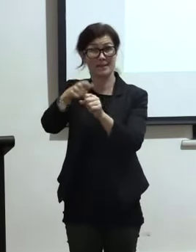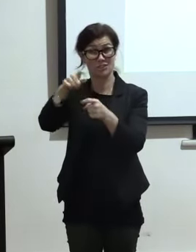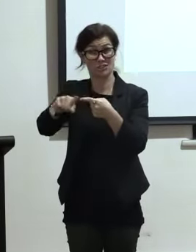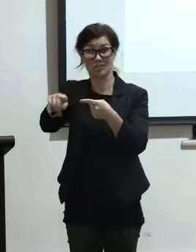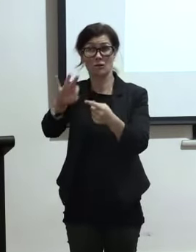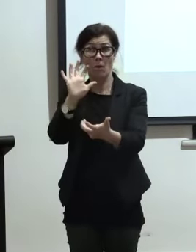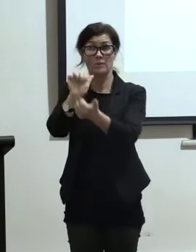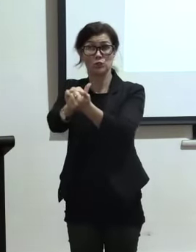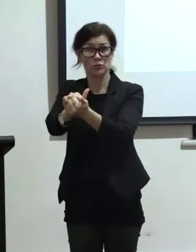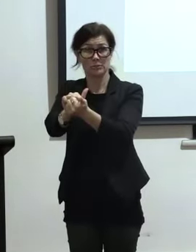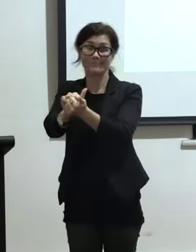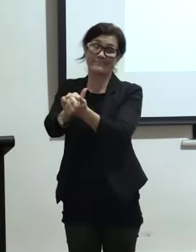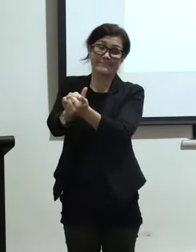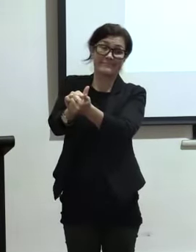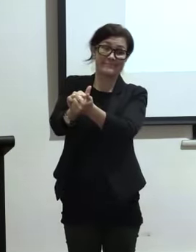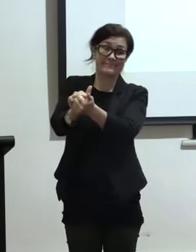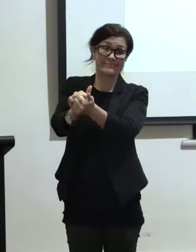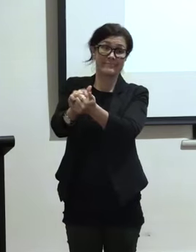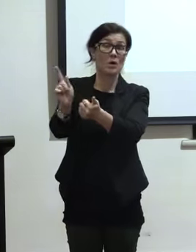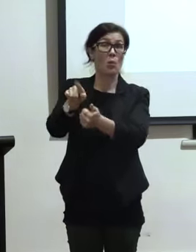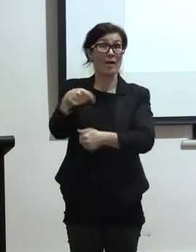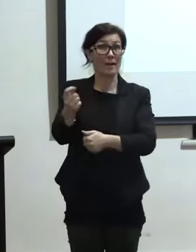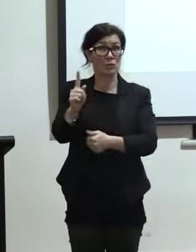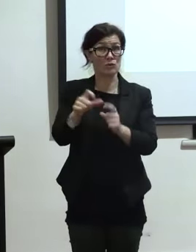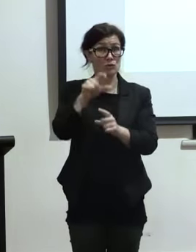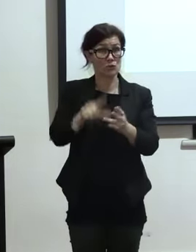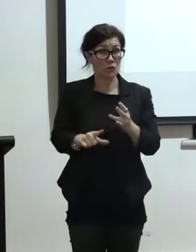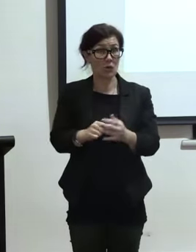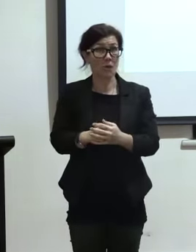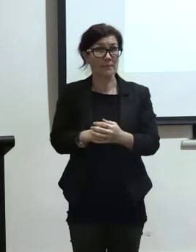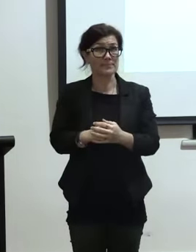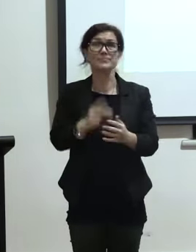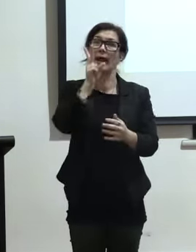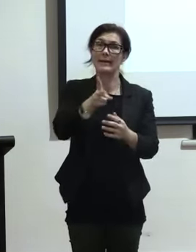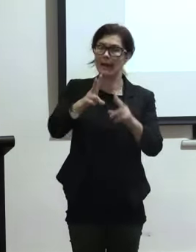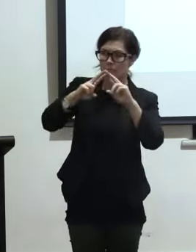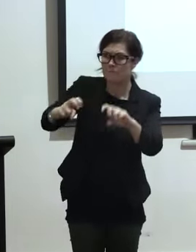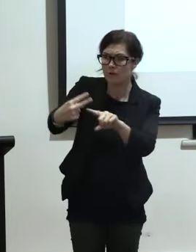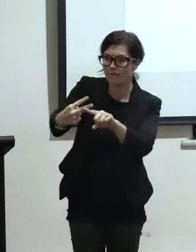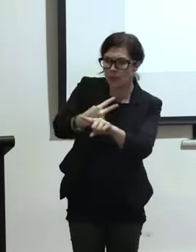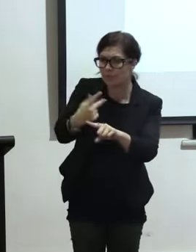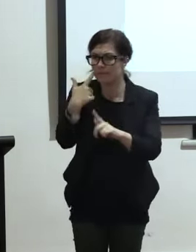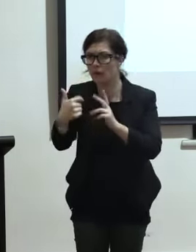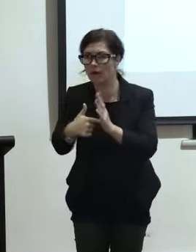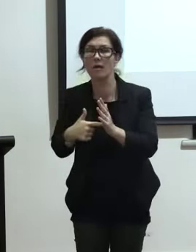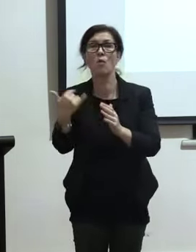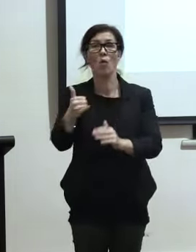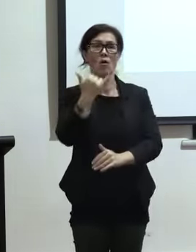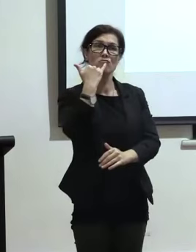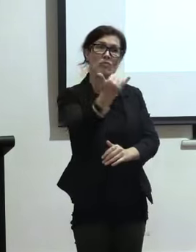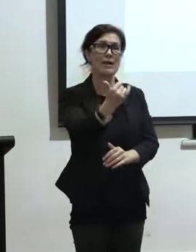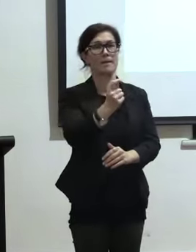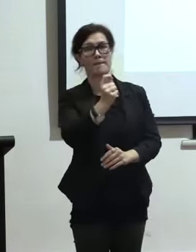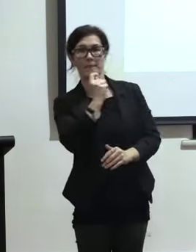disability, your port of call would be, getting that looked at again, or, ringing up the media